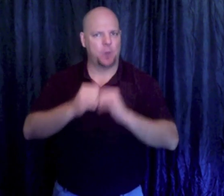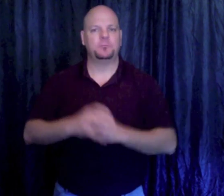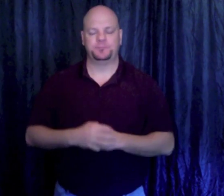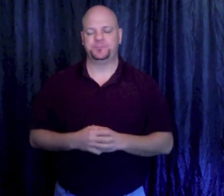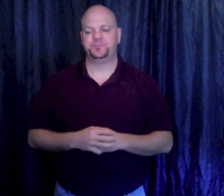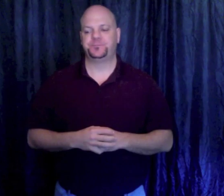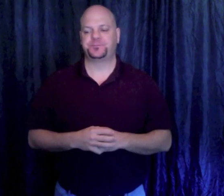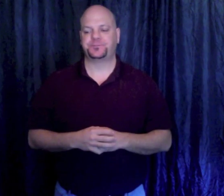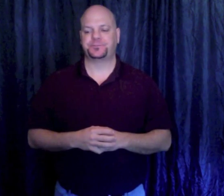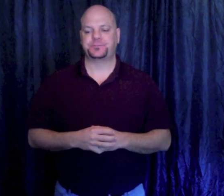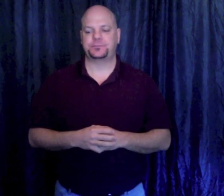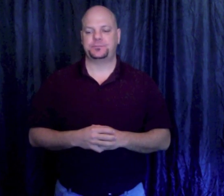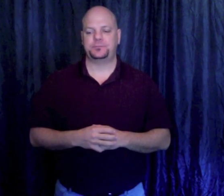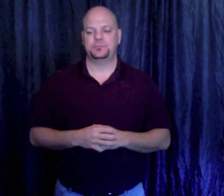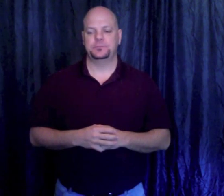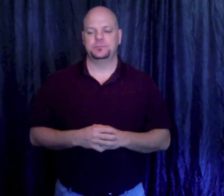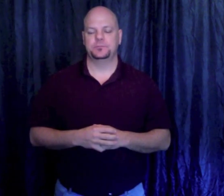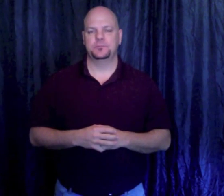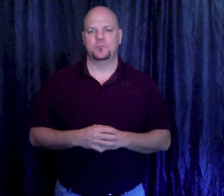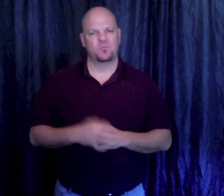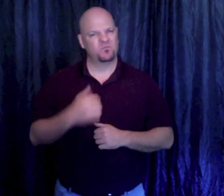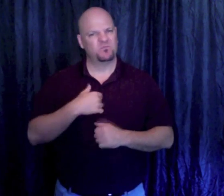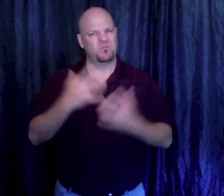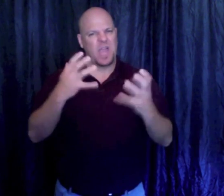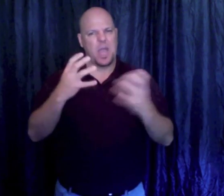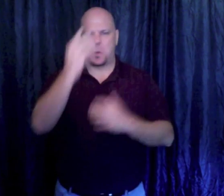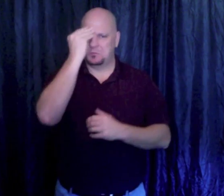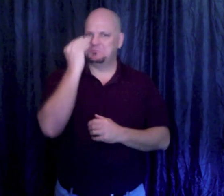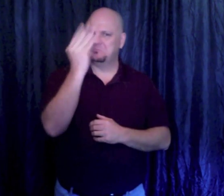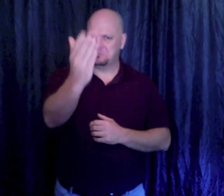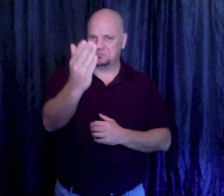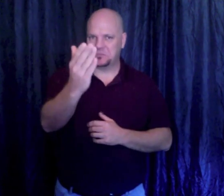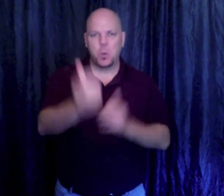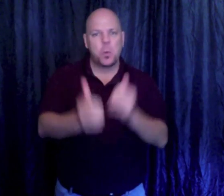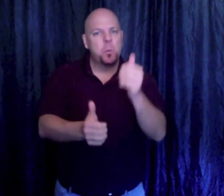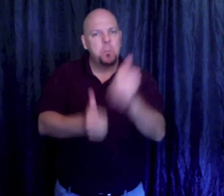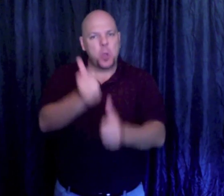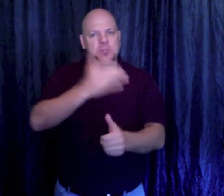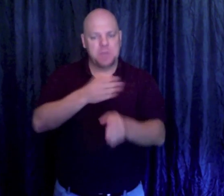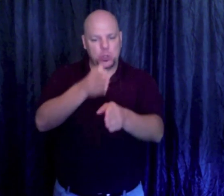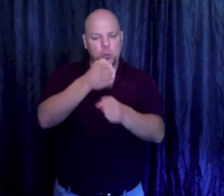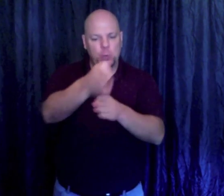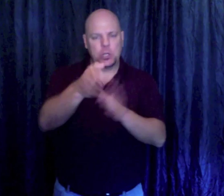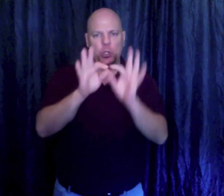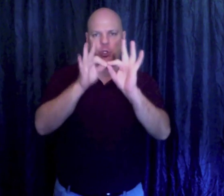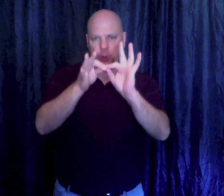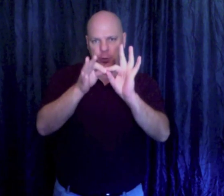that for most of my interpreting career, I've been involved